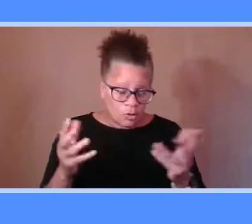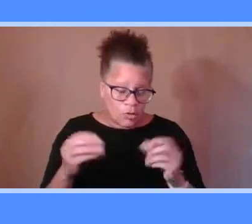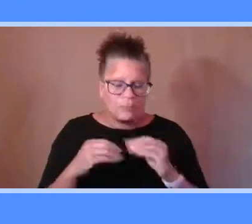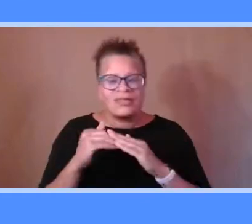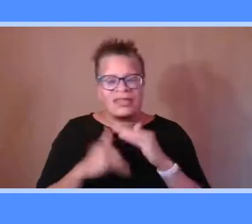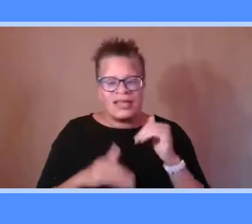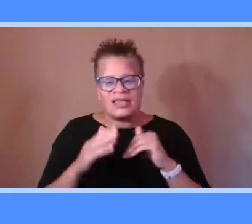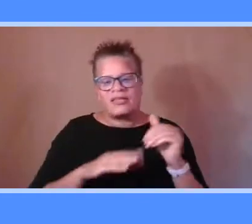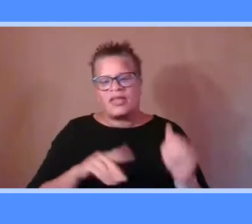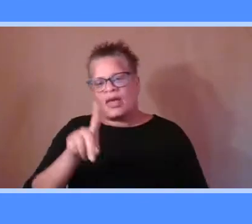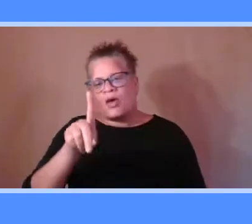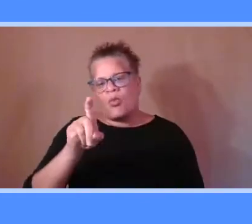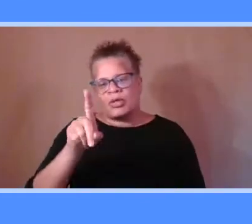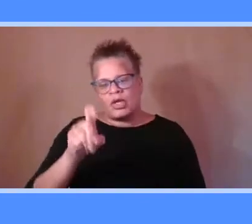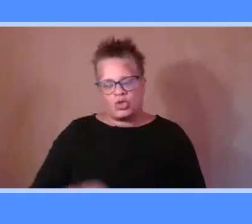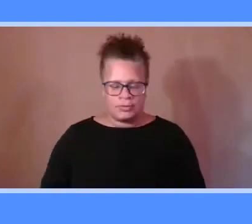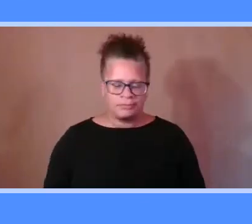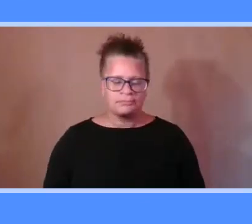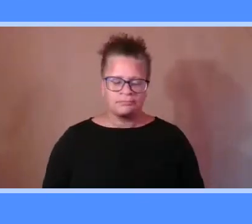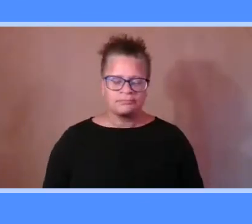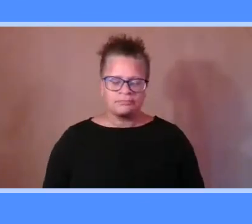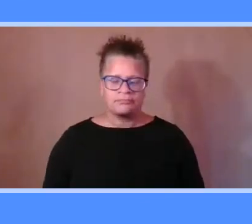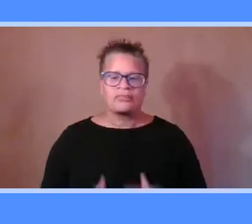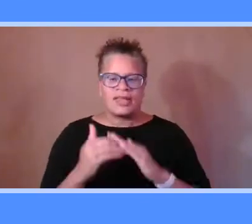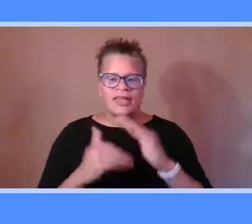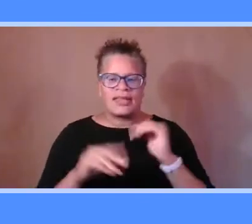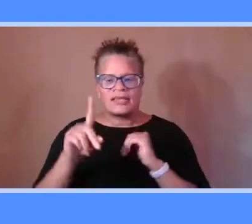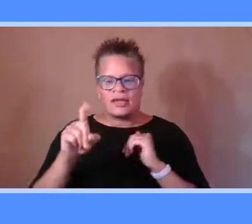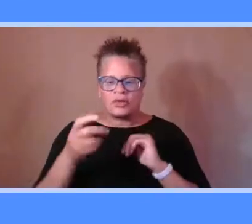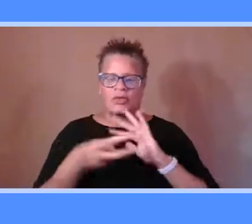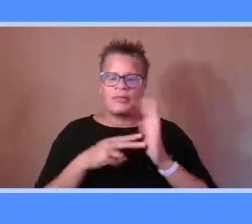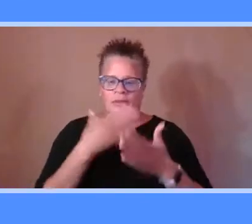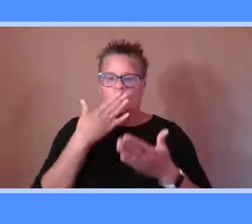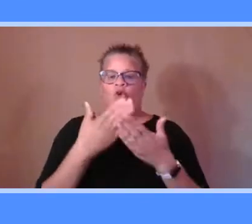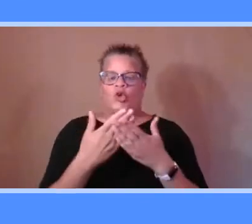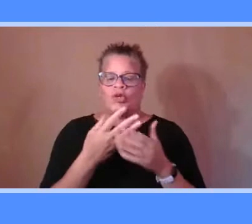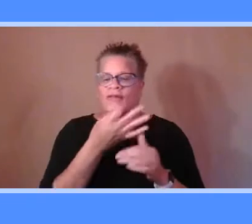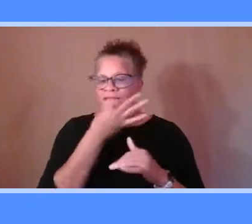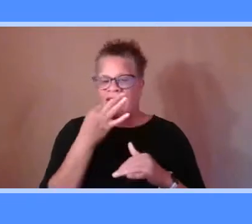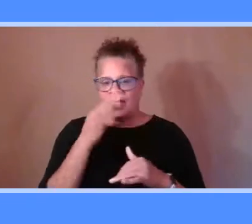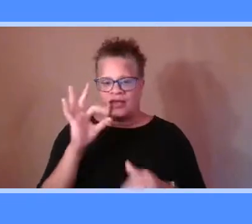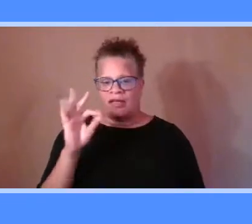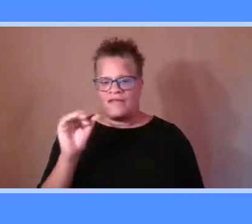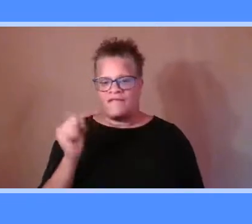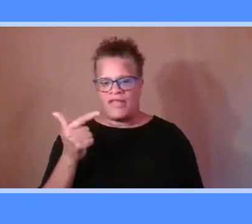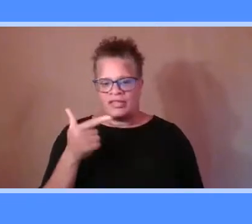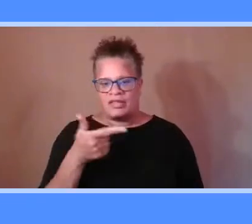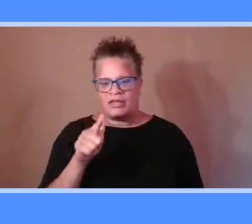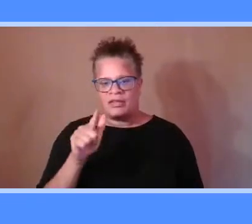than 100. So less than 100 is a good fasting glucose.